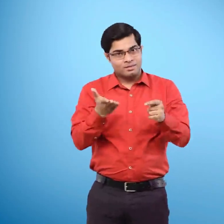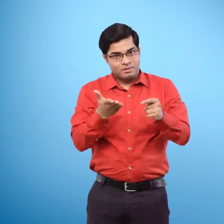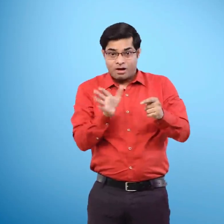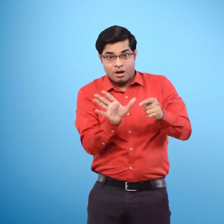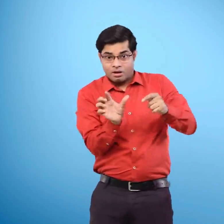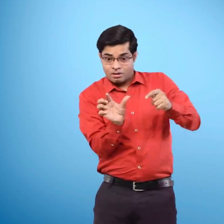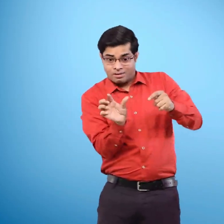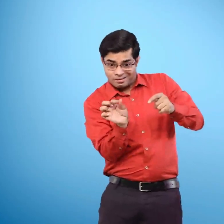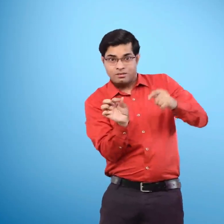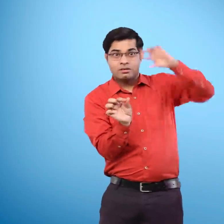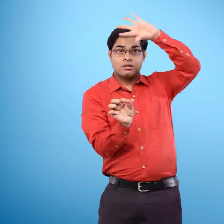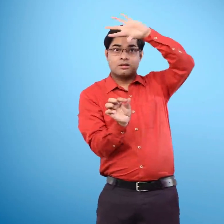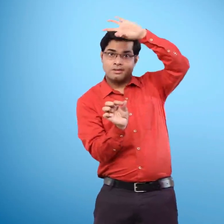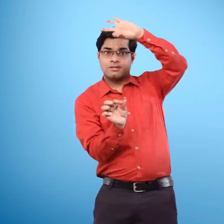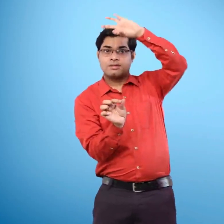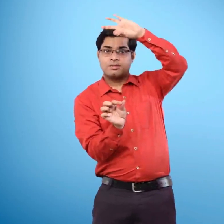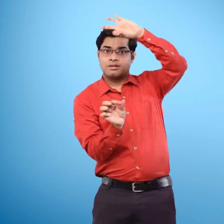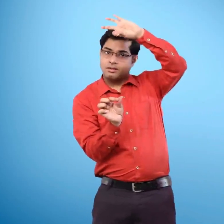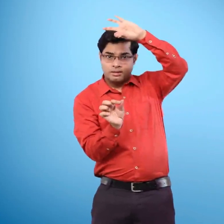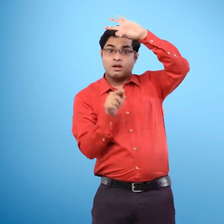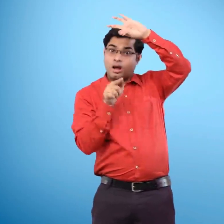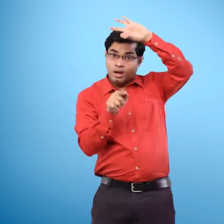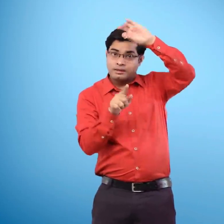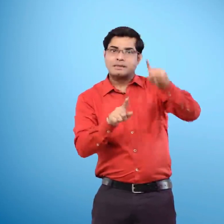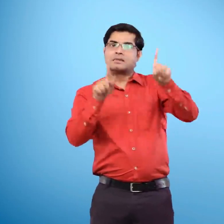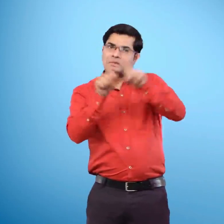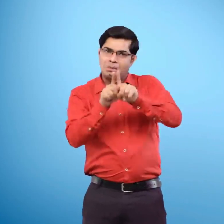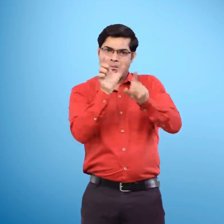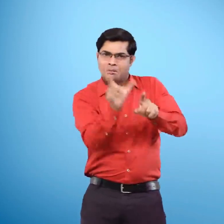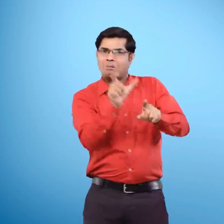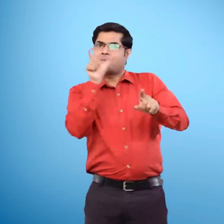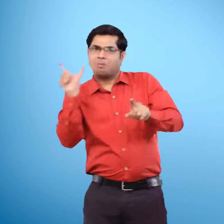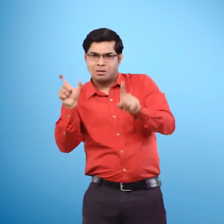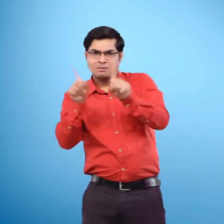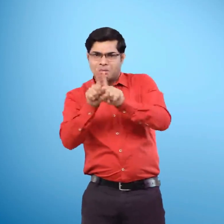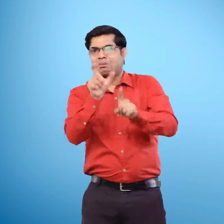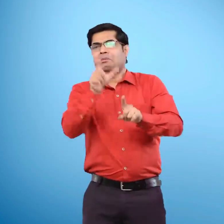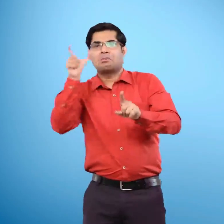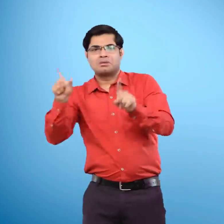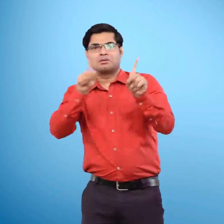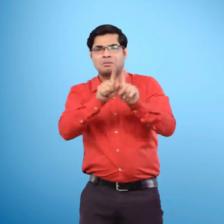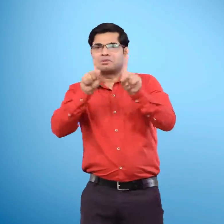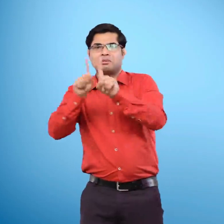and the ends of the rods curling to make spiral are joined from top and